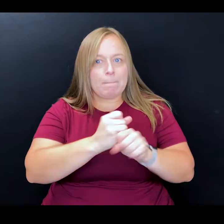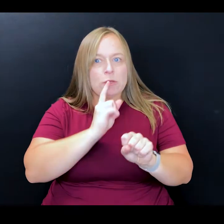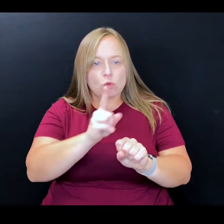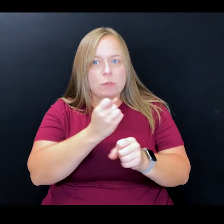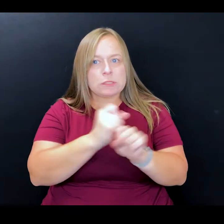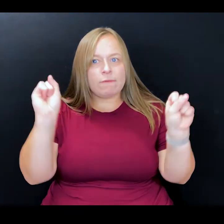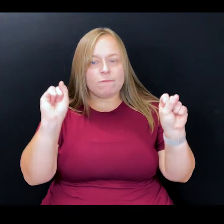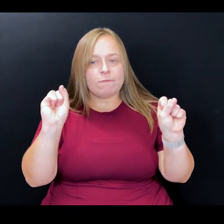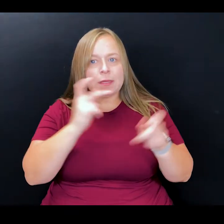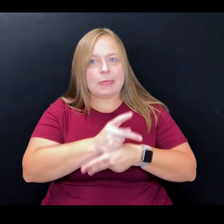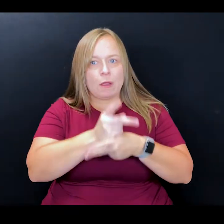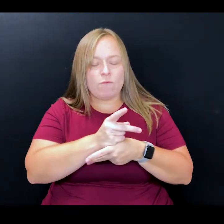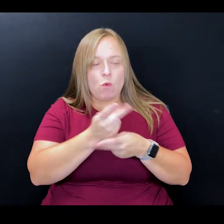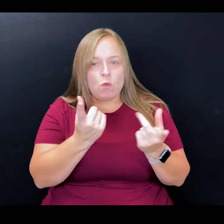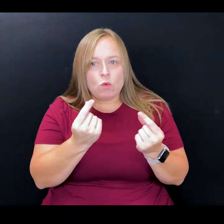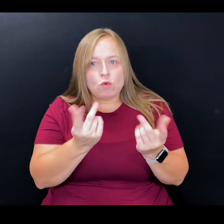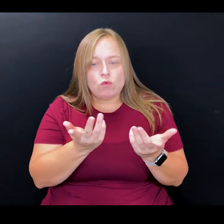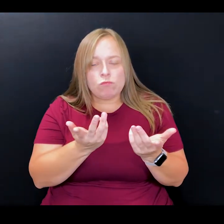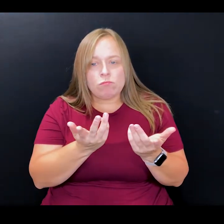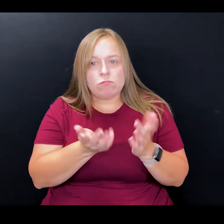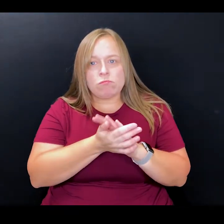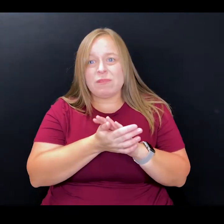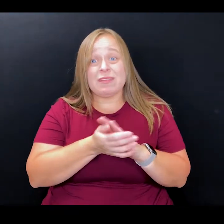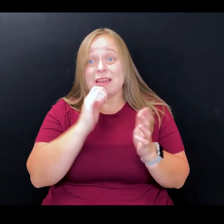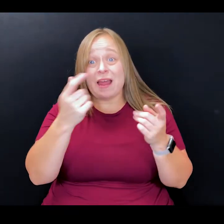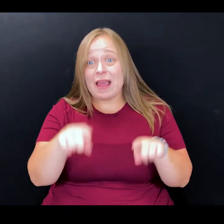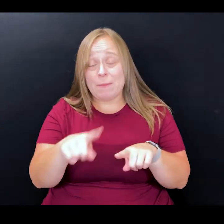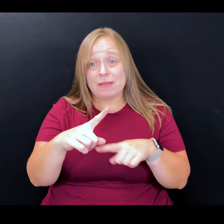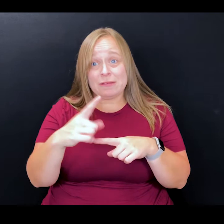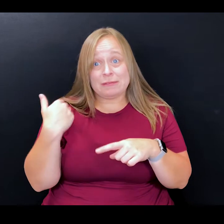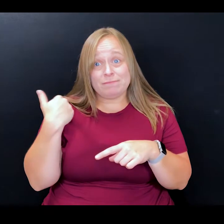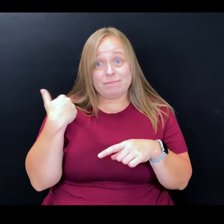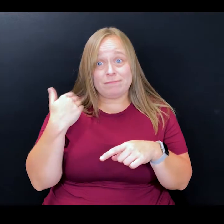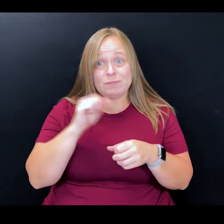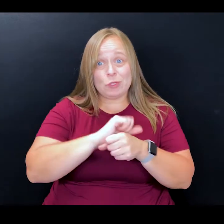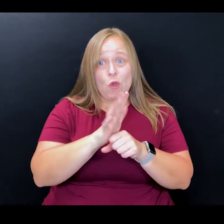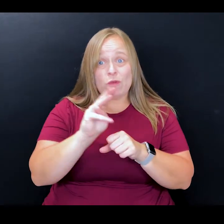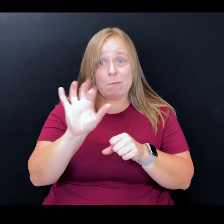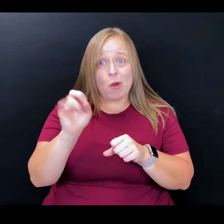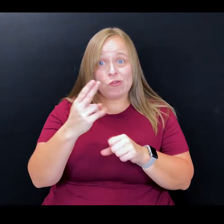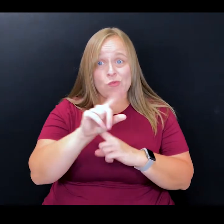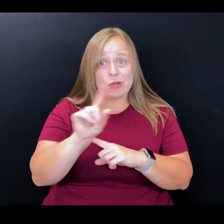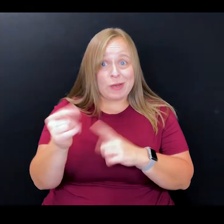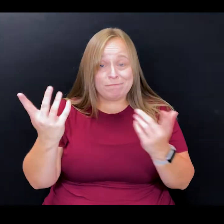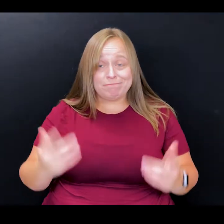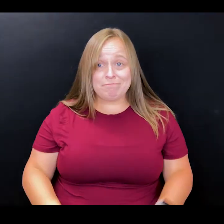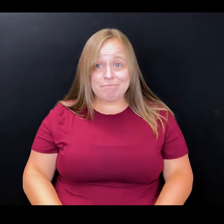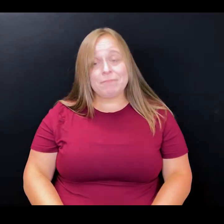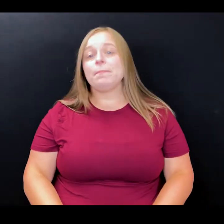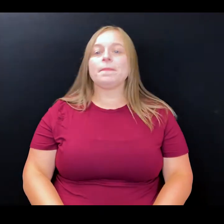that they're cared for, because certainly that was not the case in March of